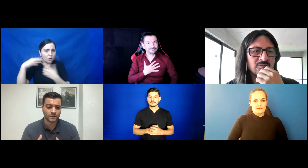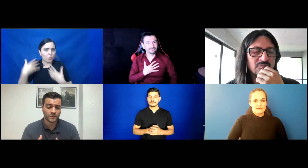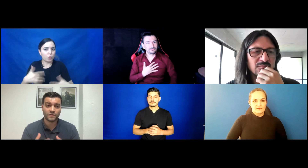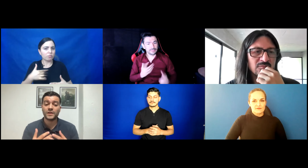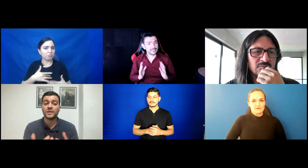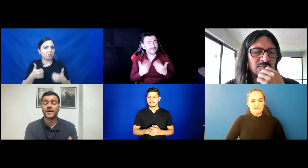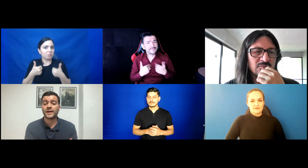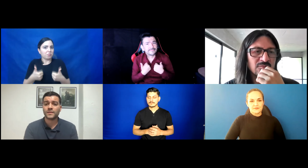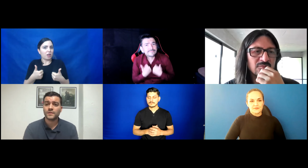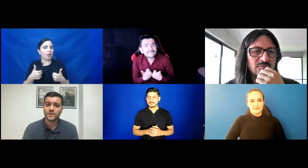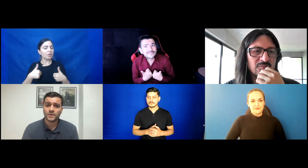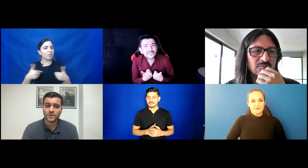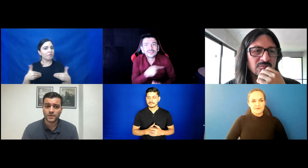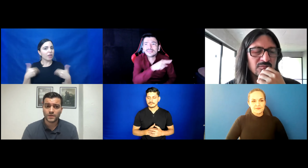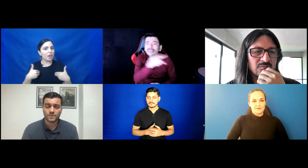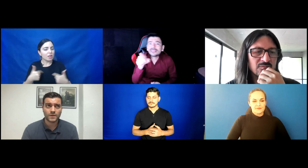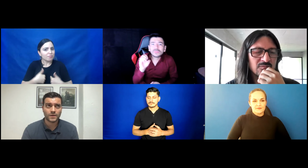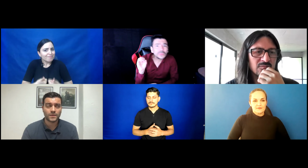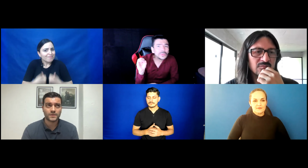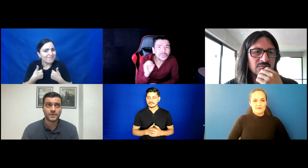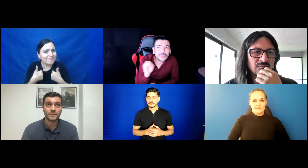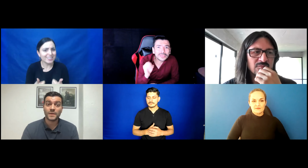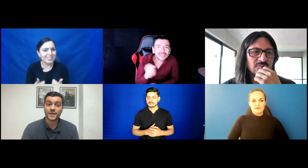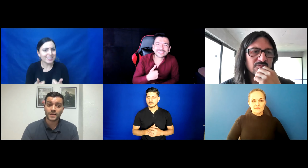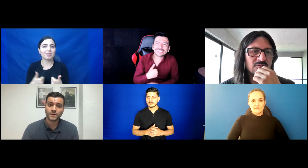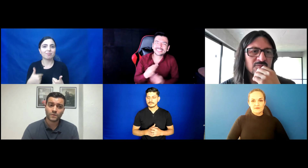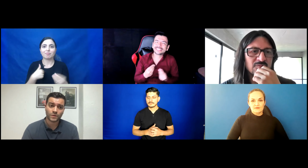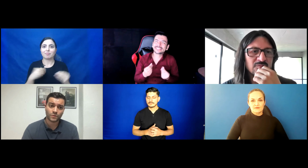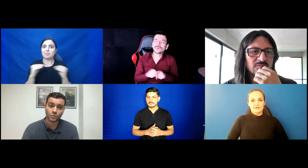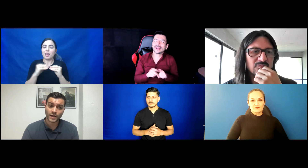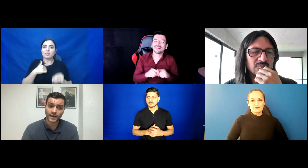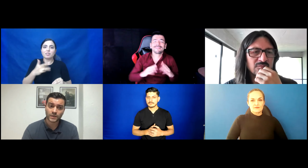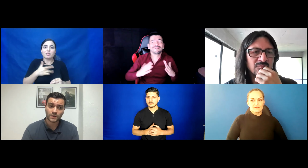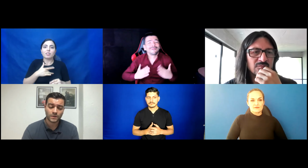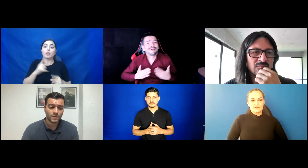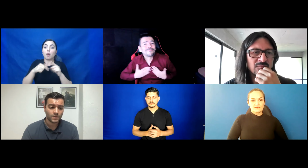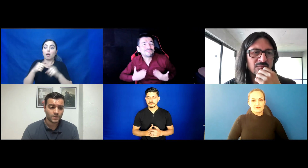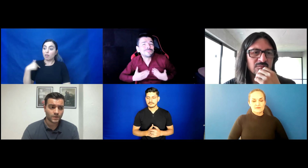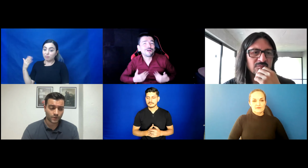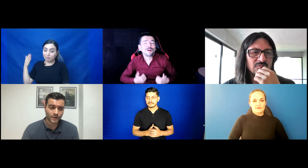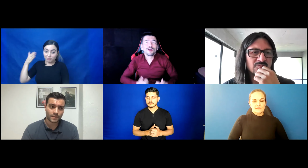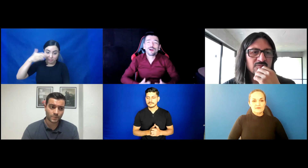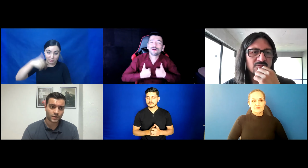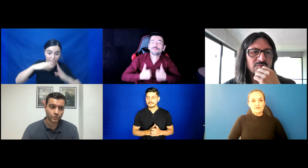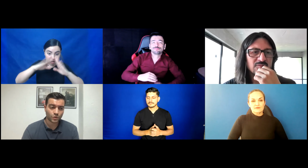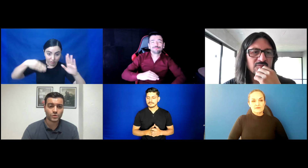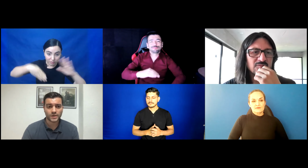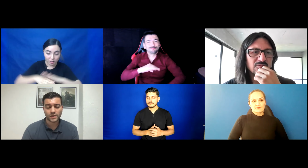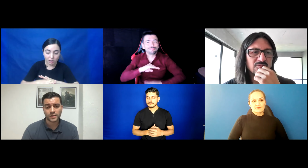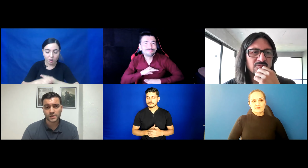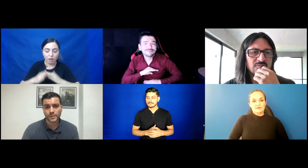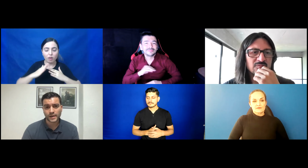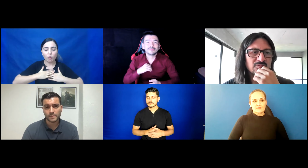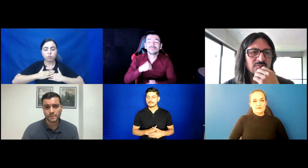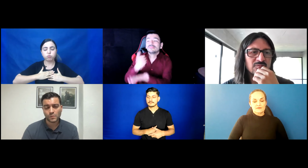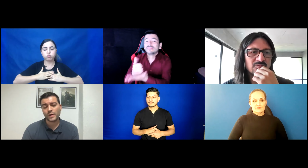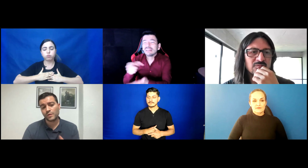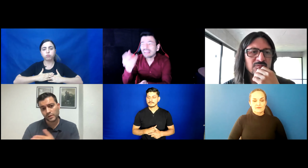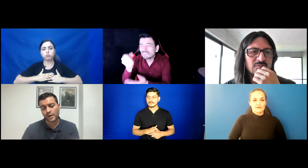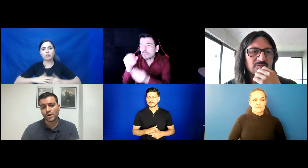head makes me a person of privilege. And so I feel happy, I feel good when I come back home. And